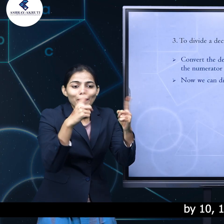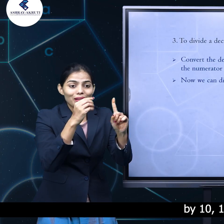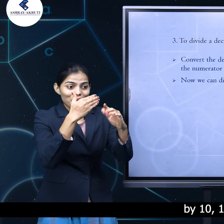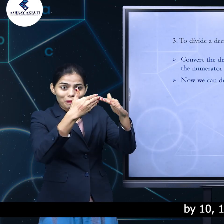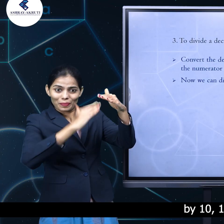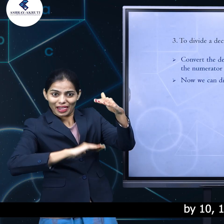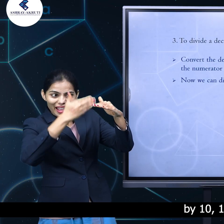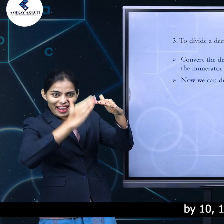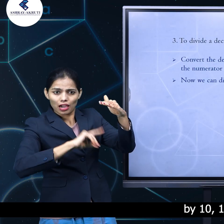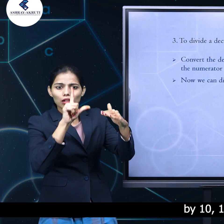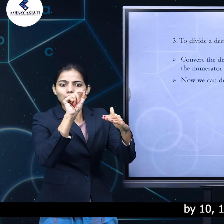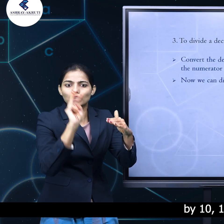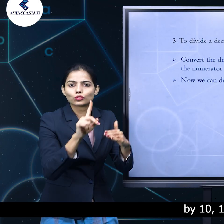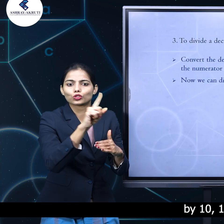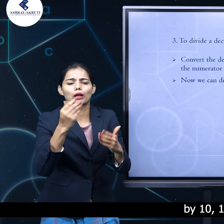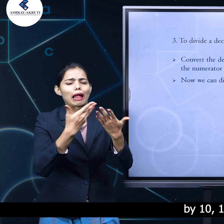by 10, 100, etc.